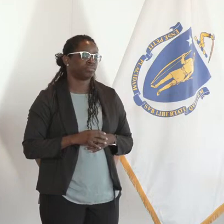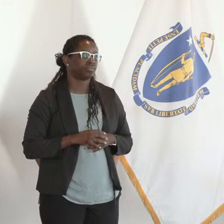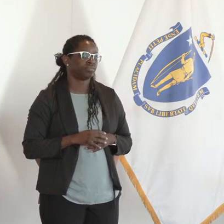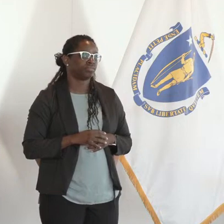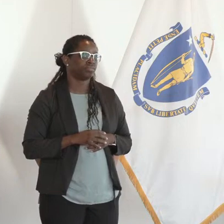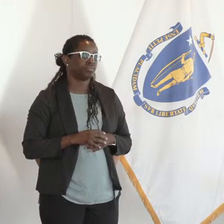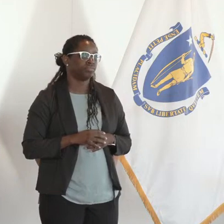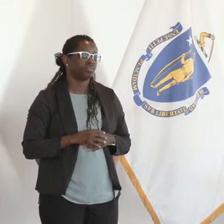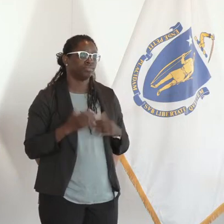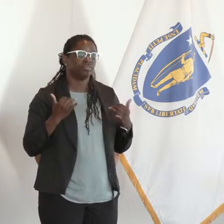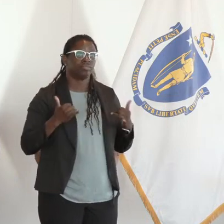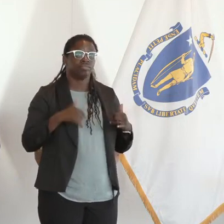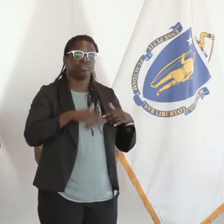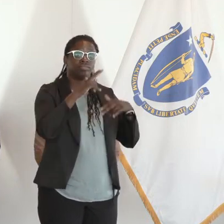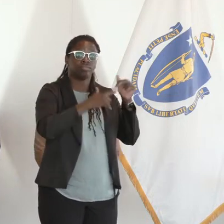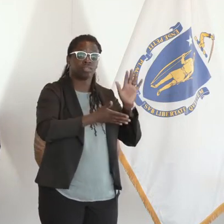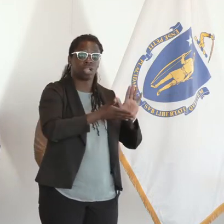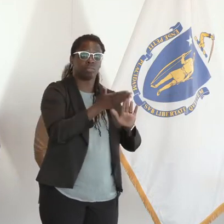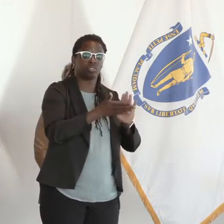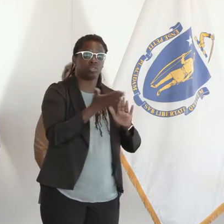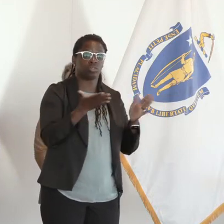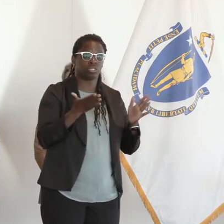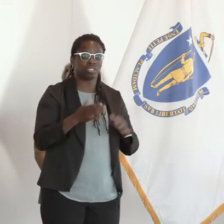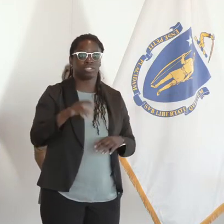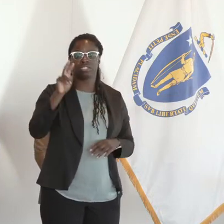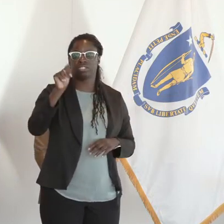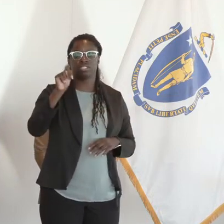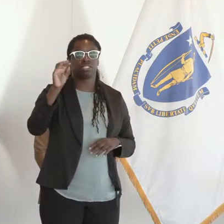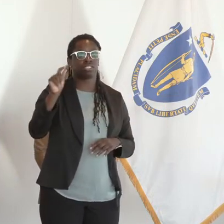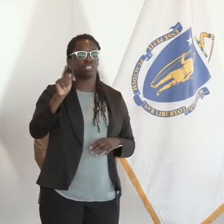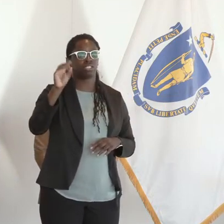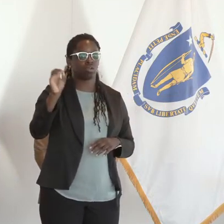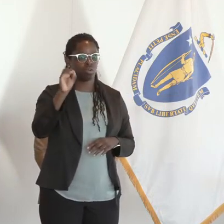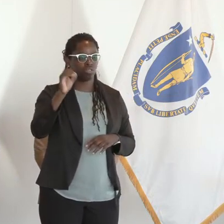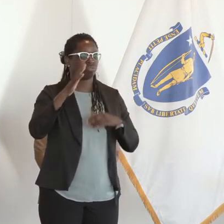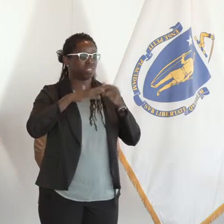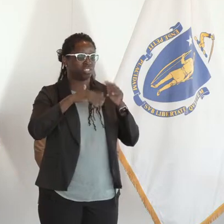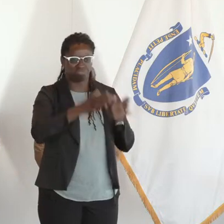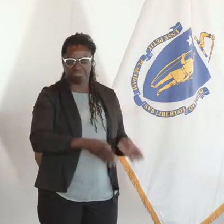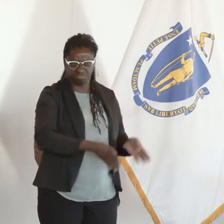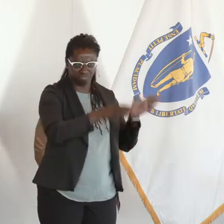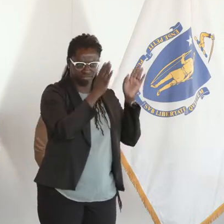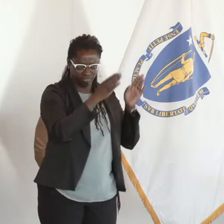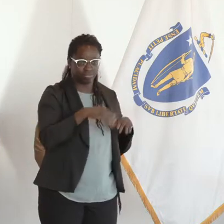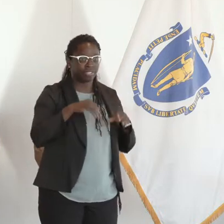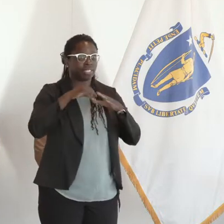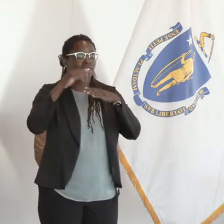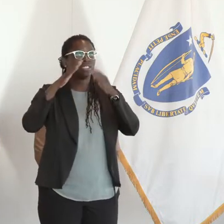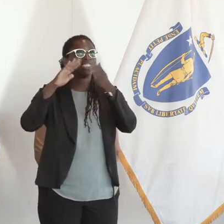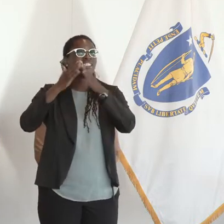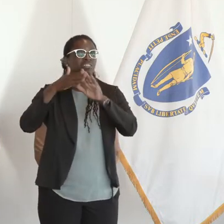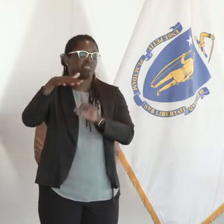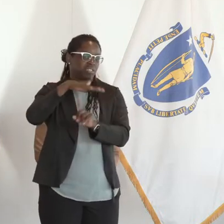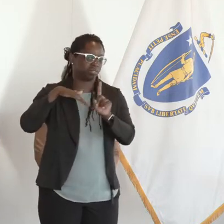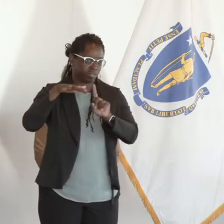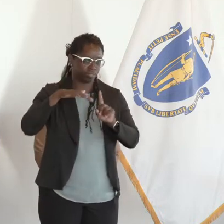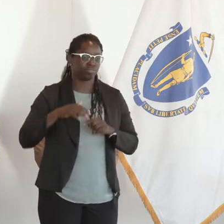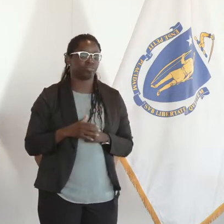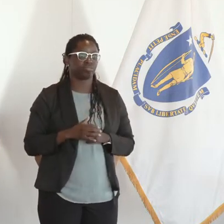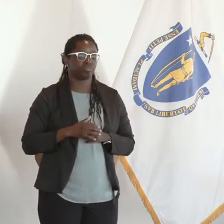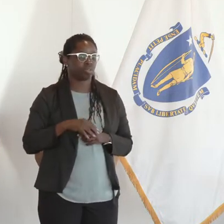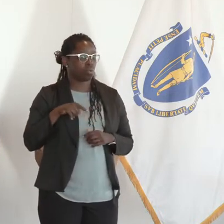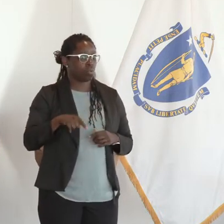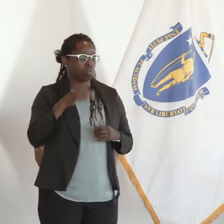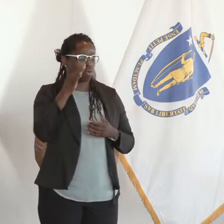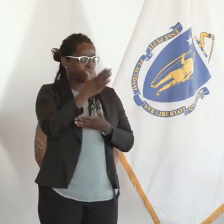operate net zero buildings in dense urban settings, and it is just one part of the university's larger climate strategy.